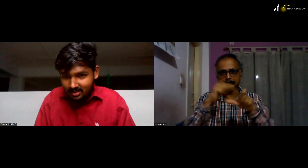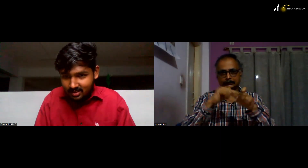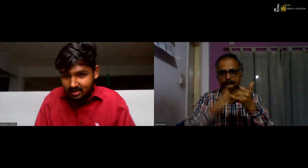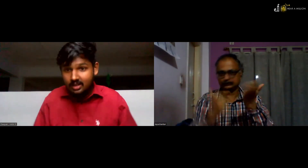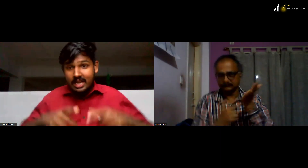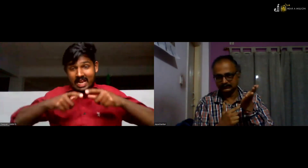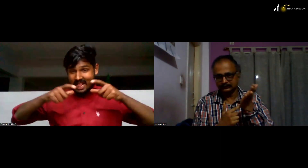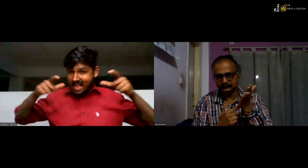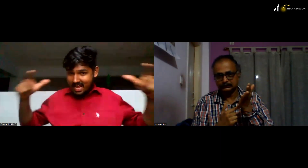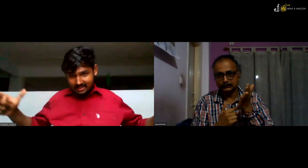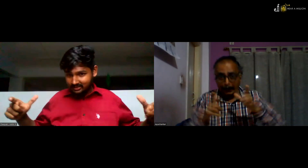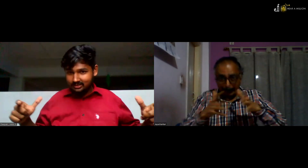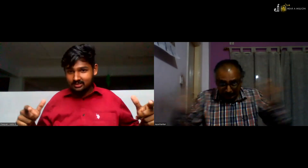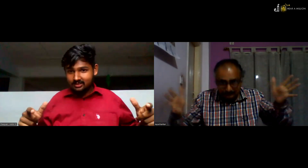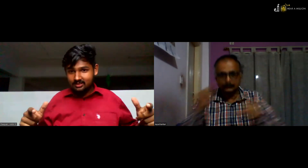uh,